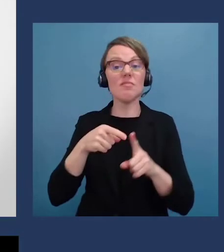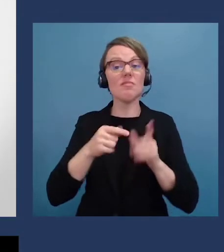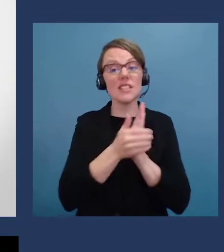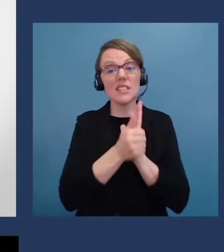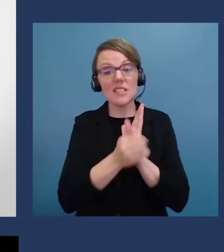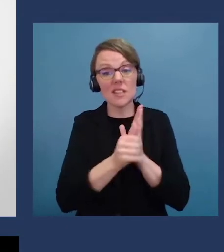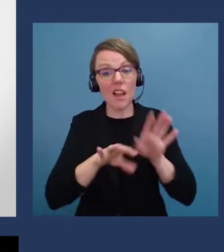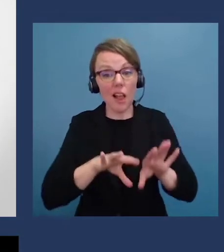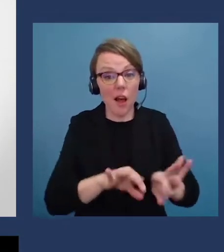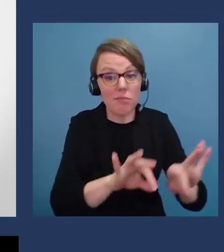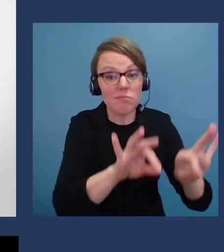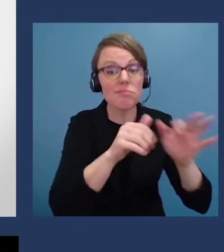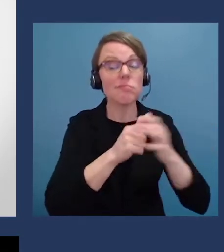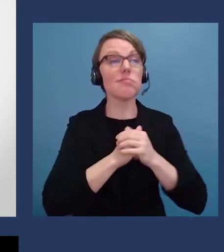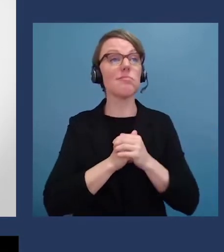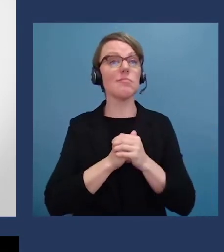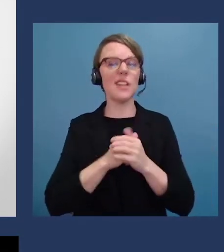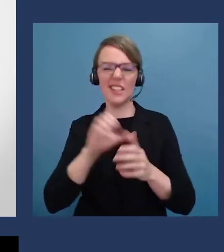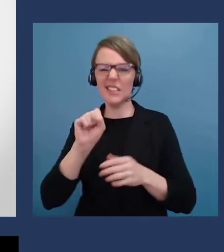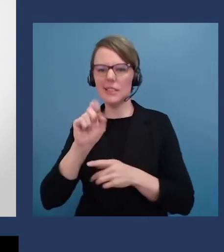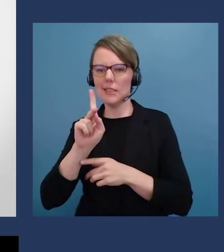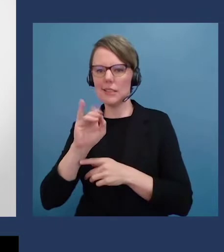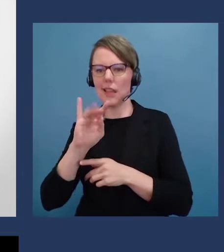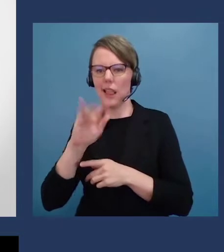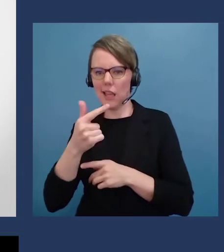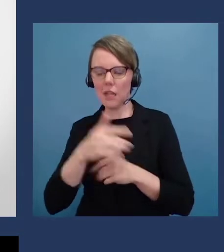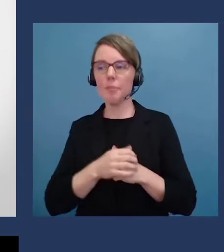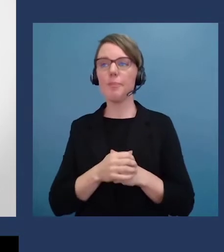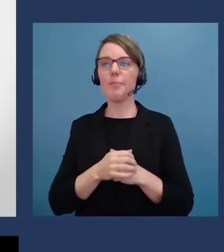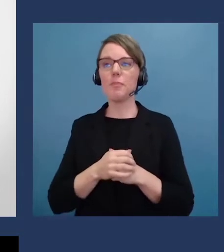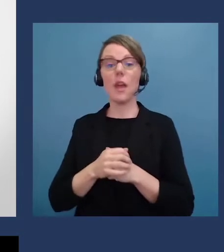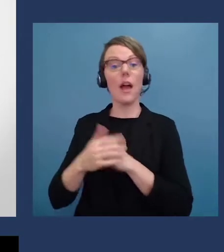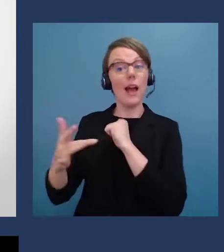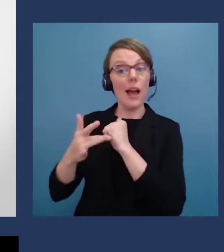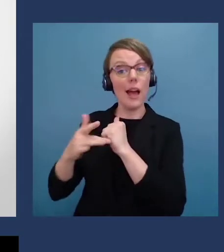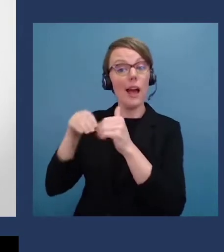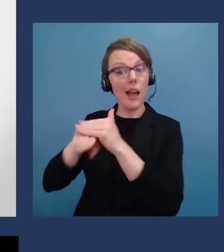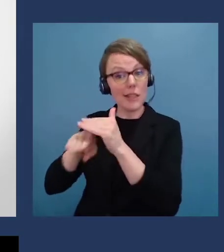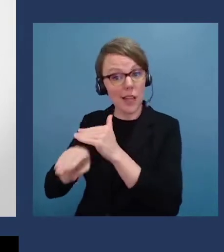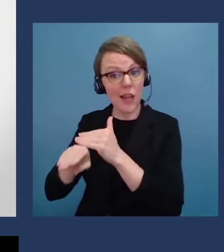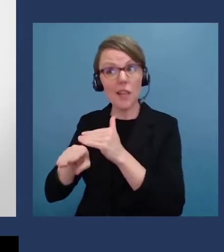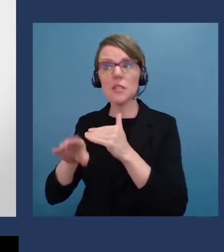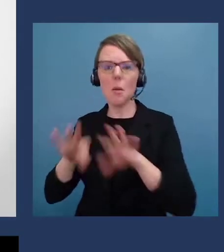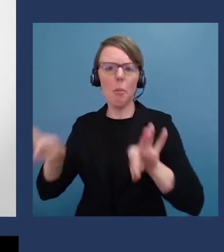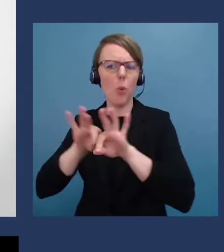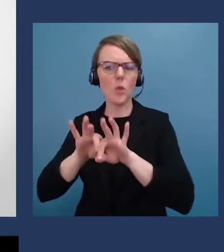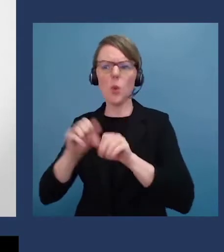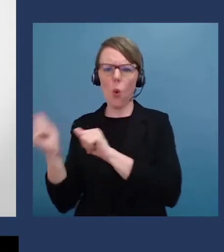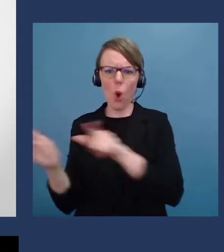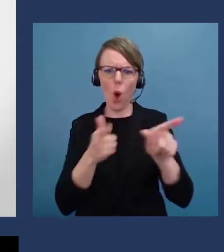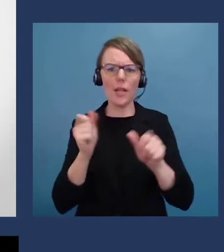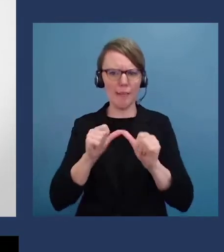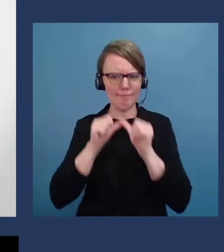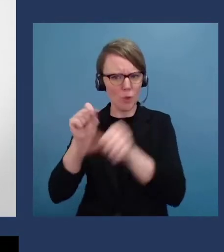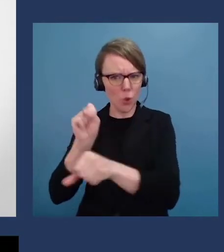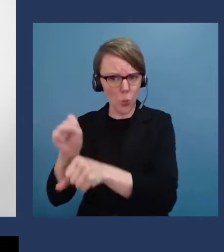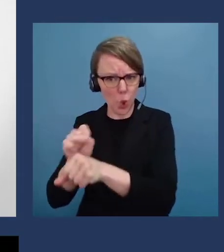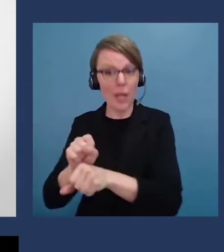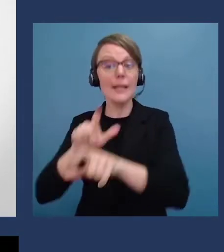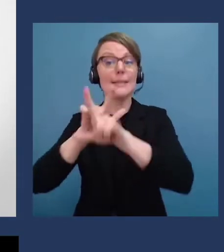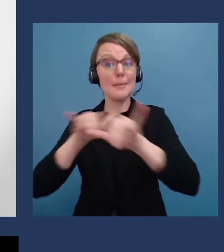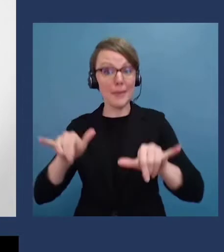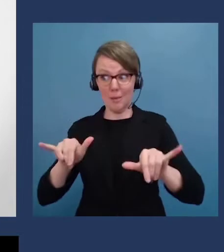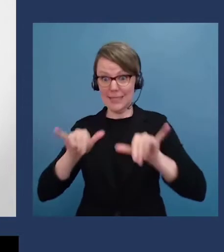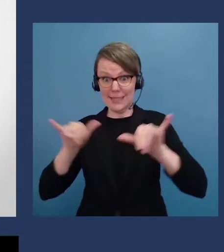technology innovation in both self-attestation as well as testing and everything that it entails, I think is going to